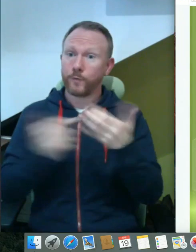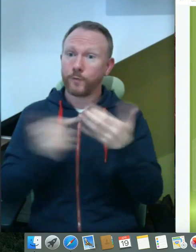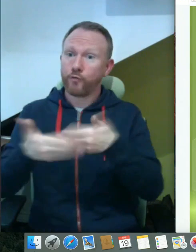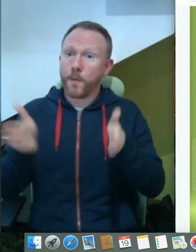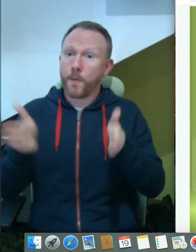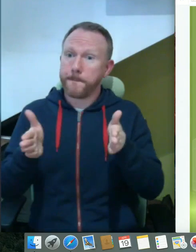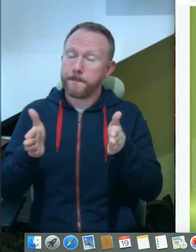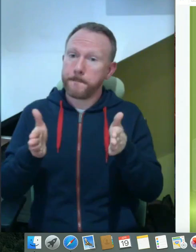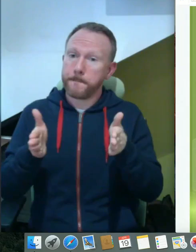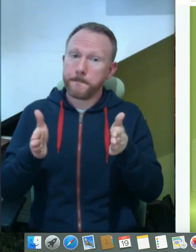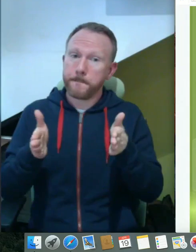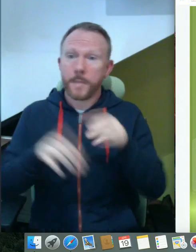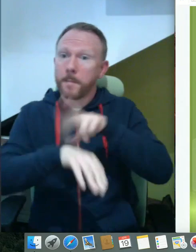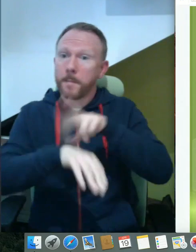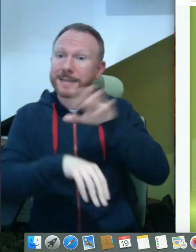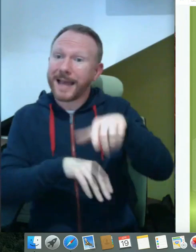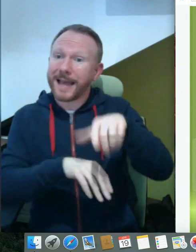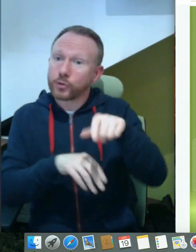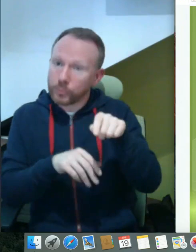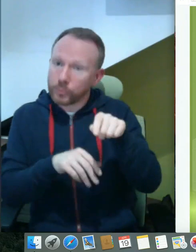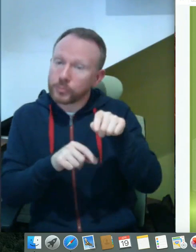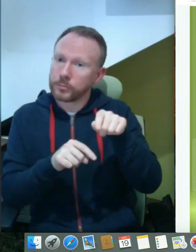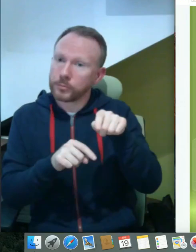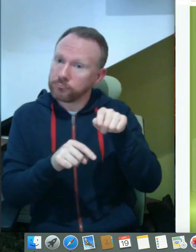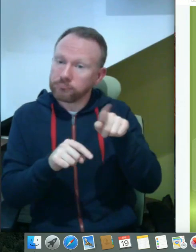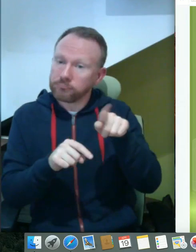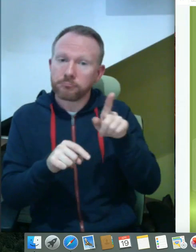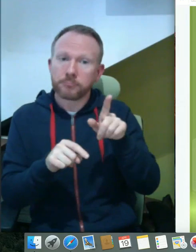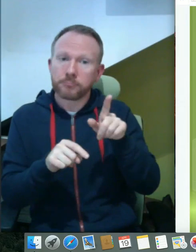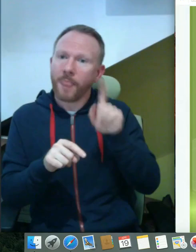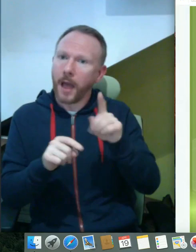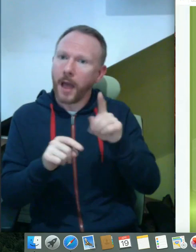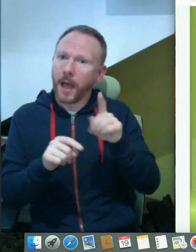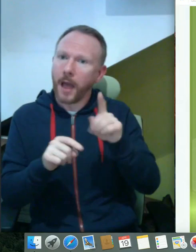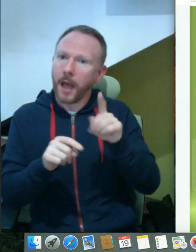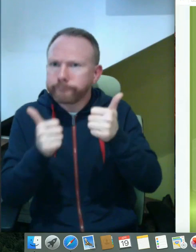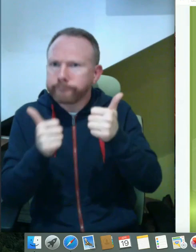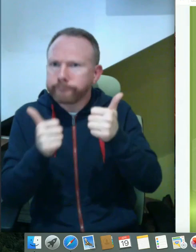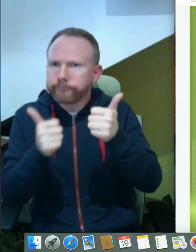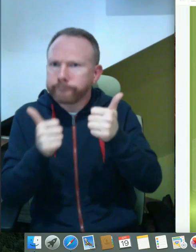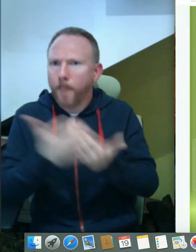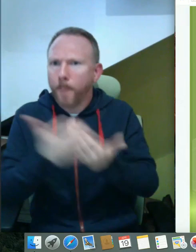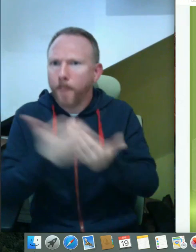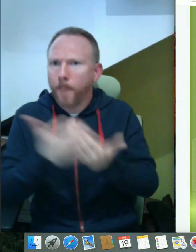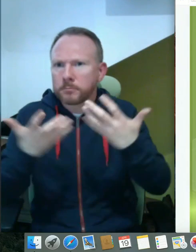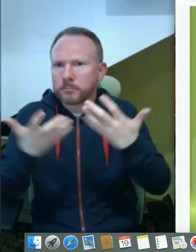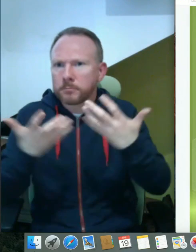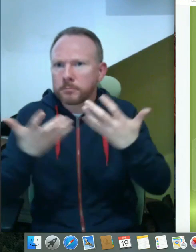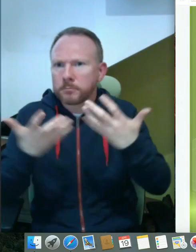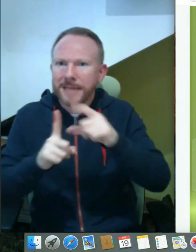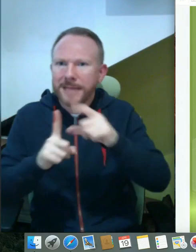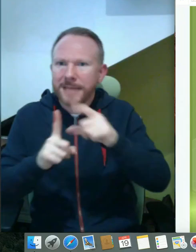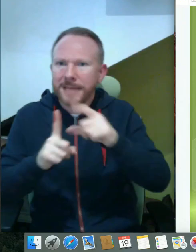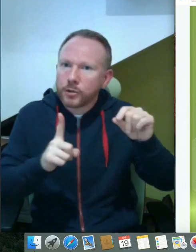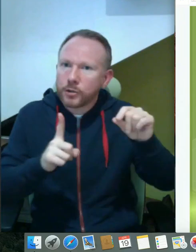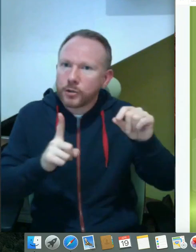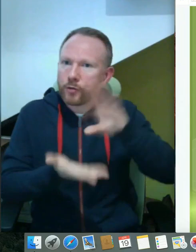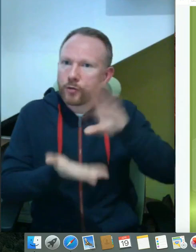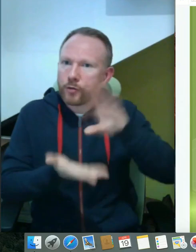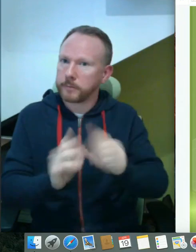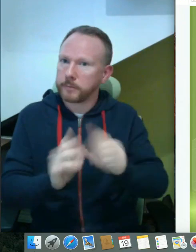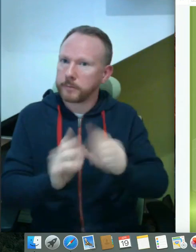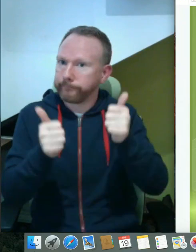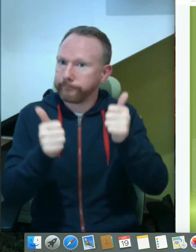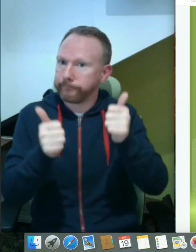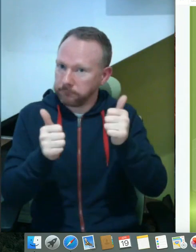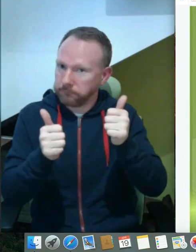encountered, with the most modern digital recording equipment. In this picture, in the